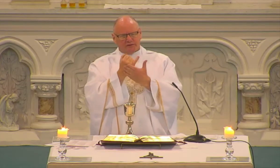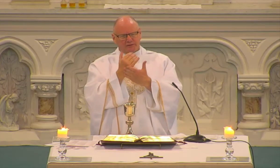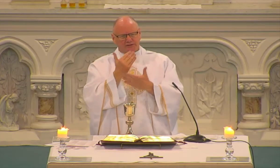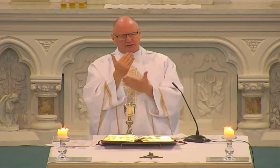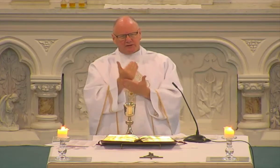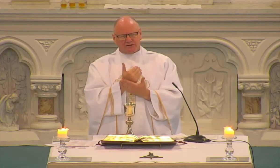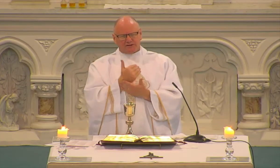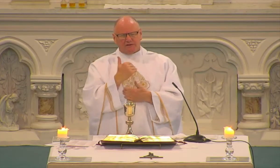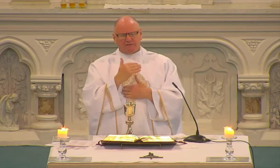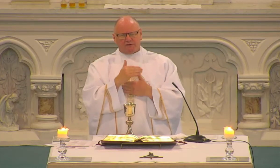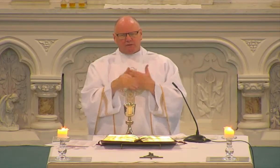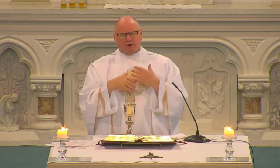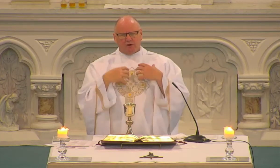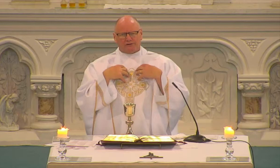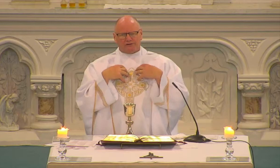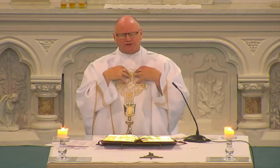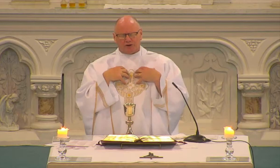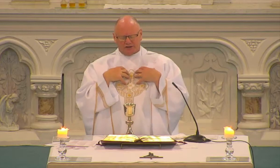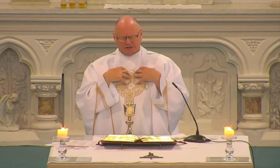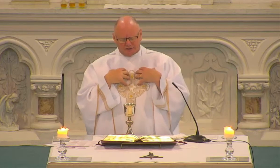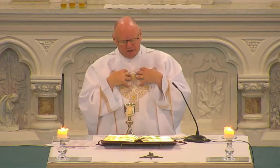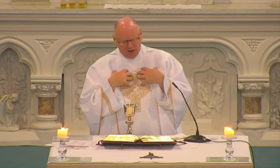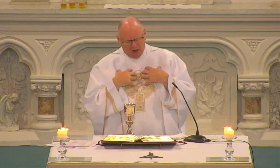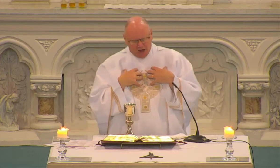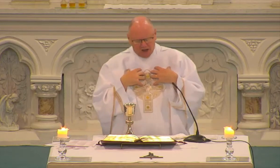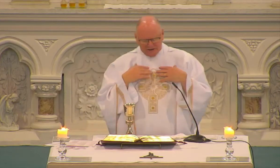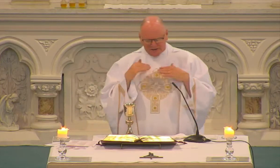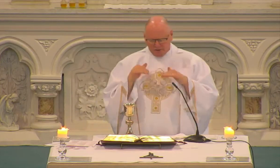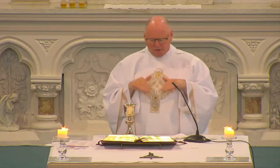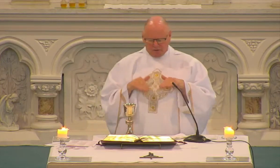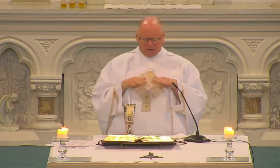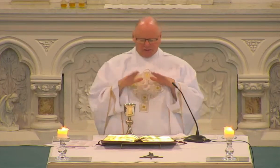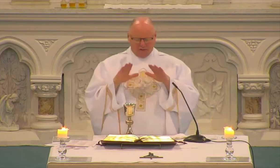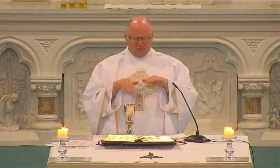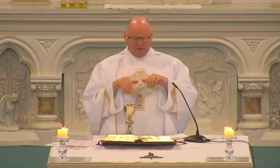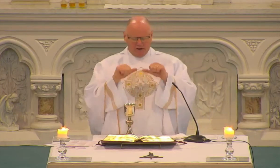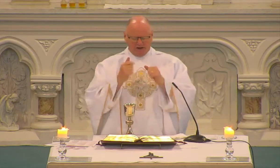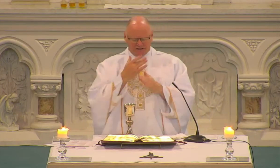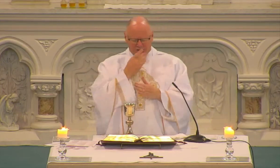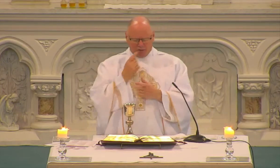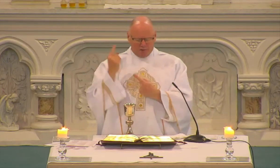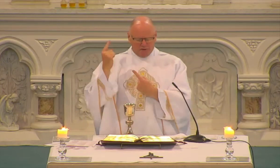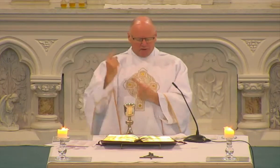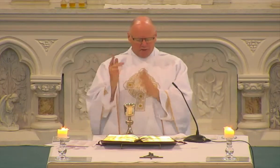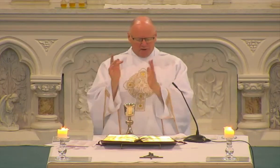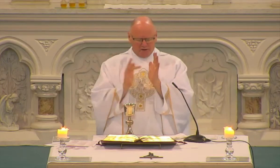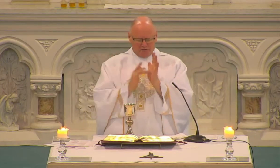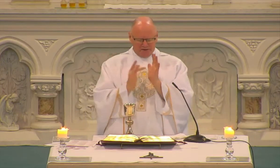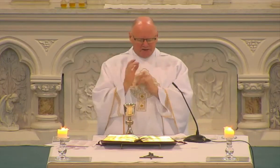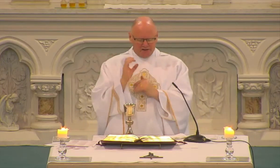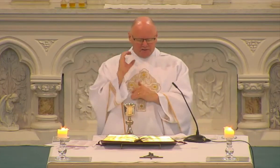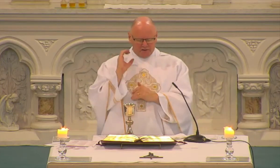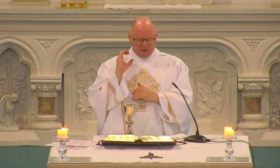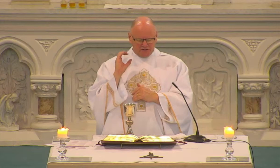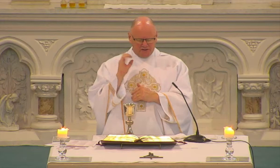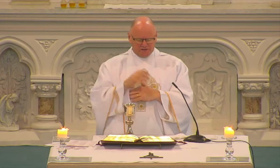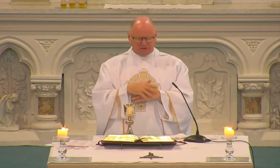sin and safe from all distress, as we await the blessed hope and the coming of our Savior, Jesus